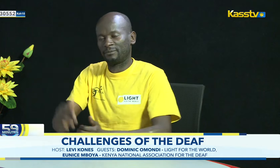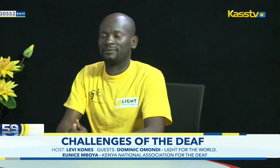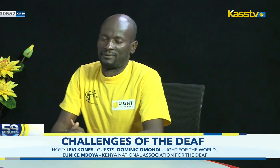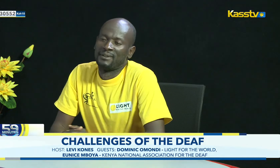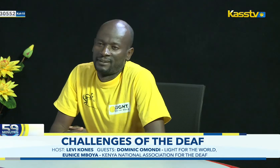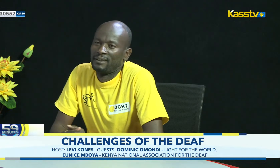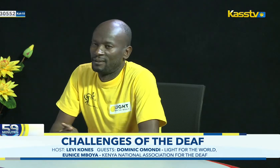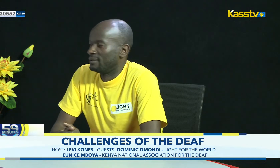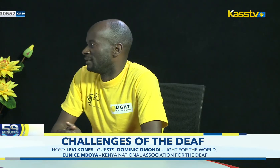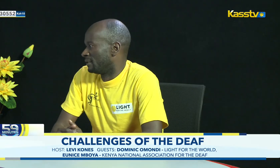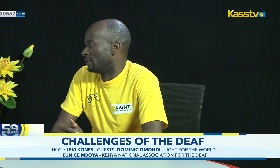business expansion. Yes.